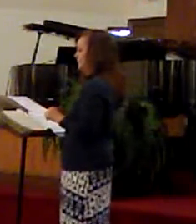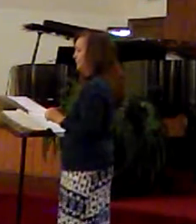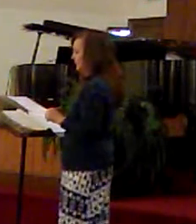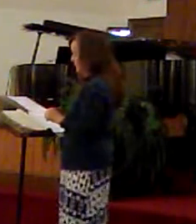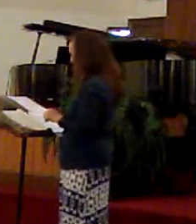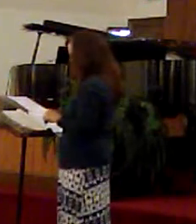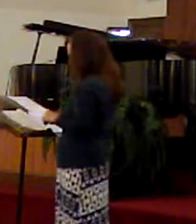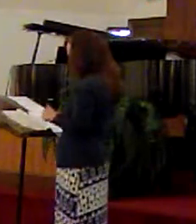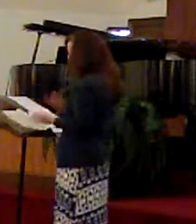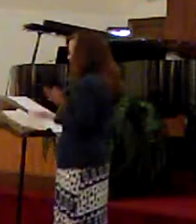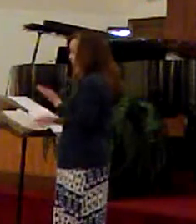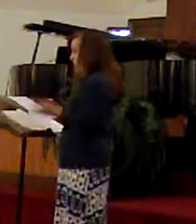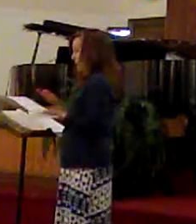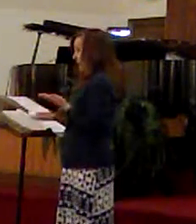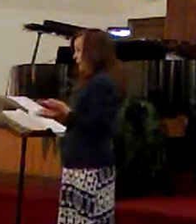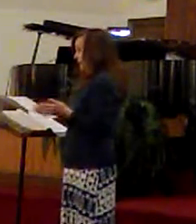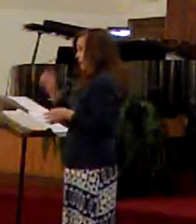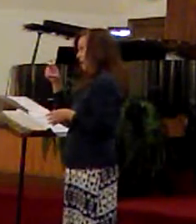times.